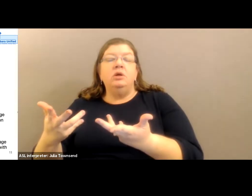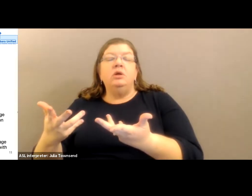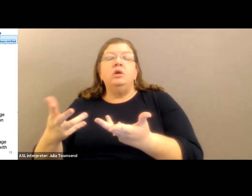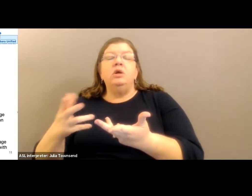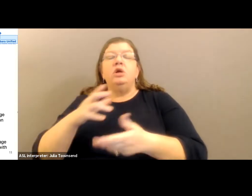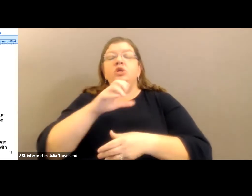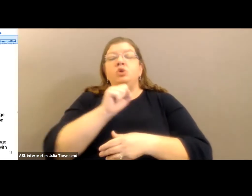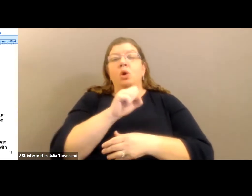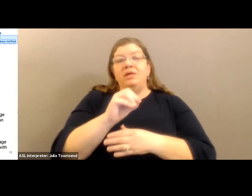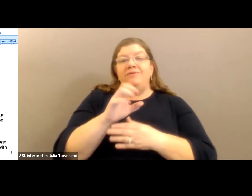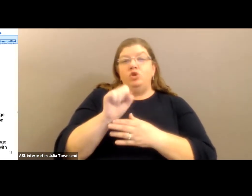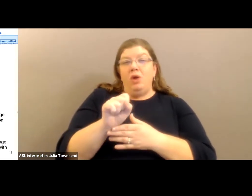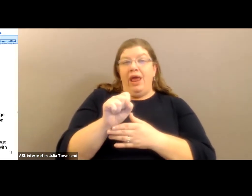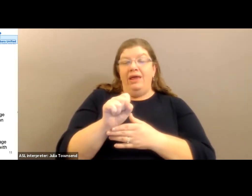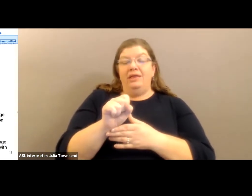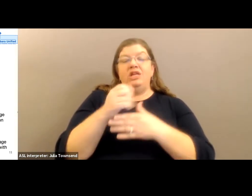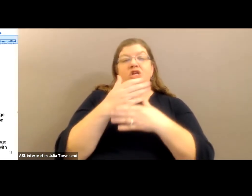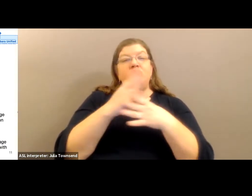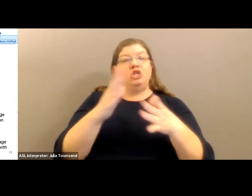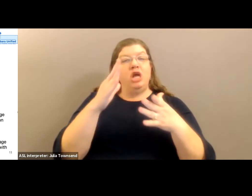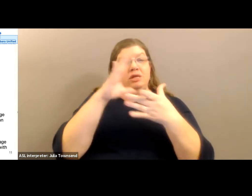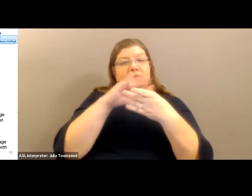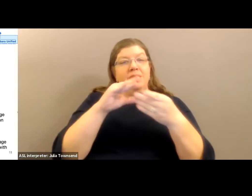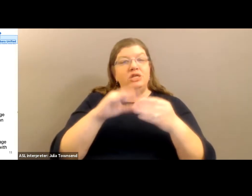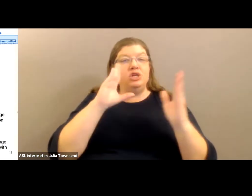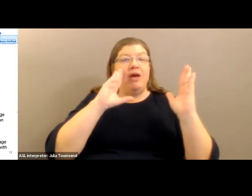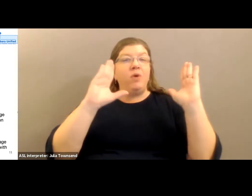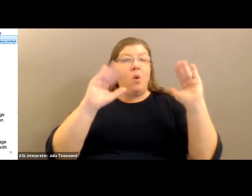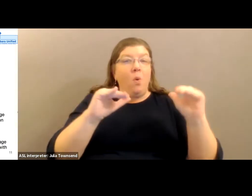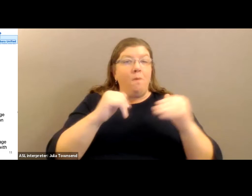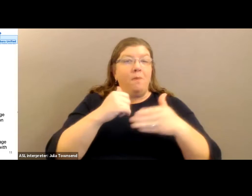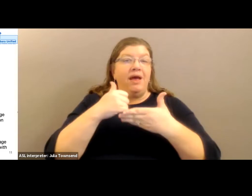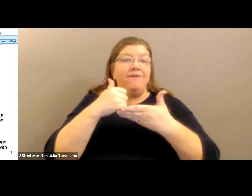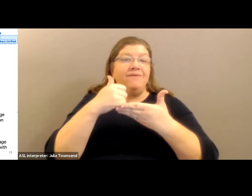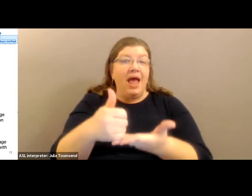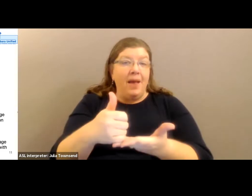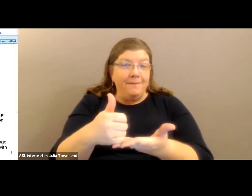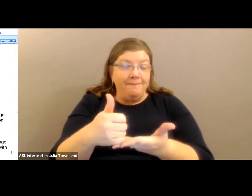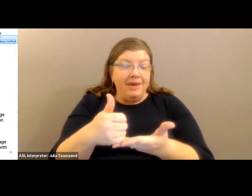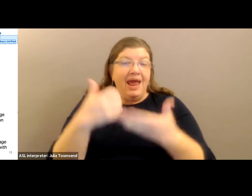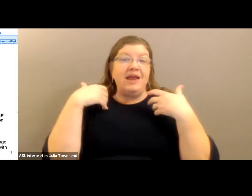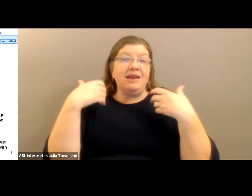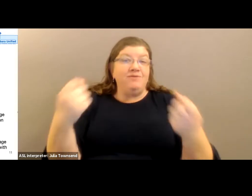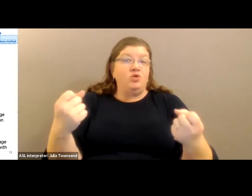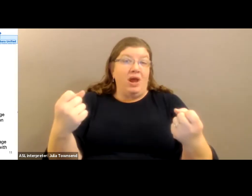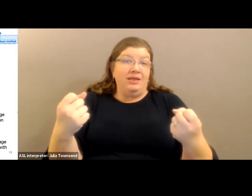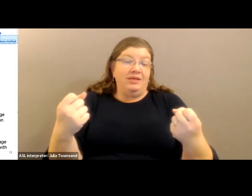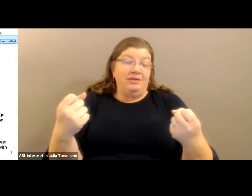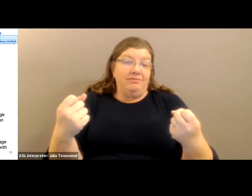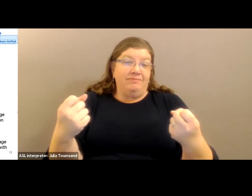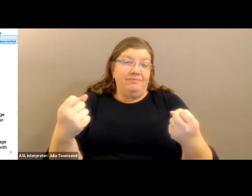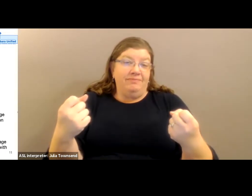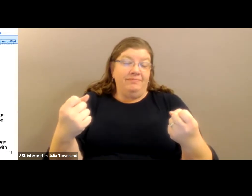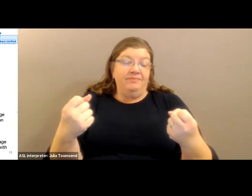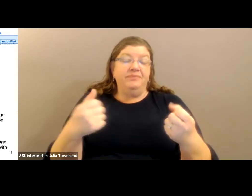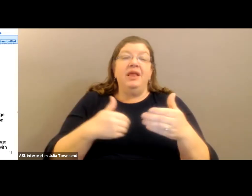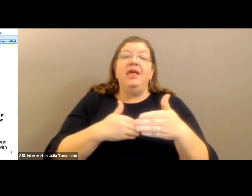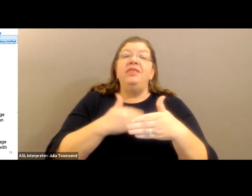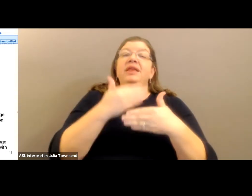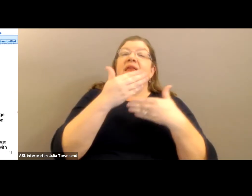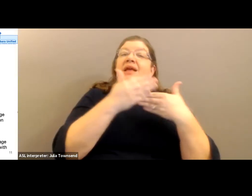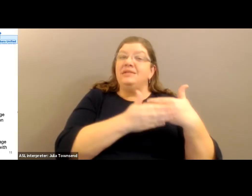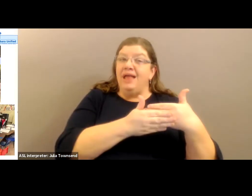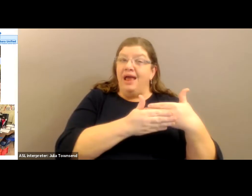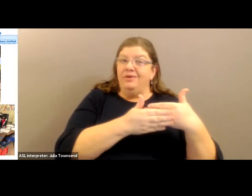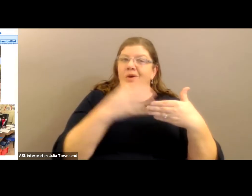Sources of Strength shares messages of hope, of help, and of strength. And the next slide, because